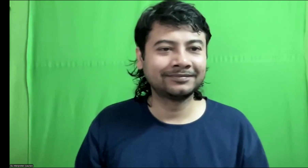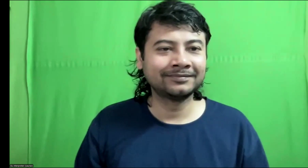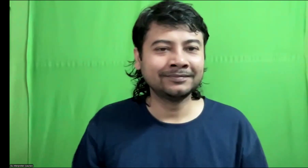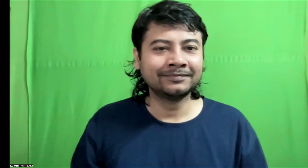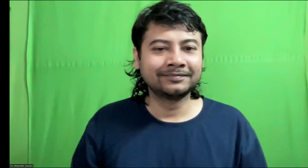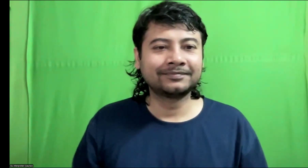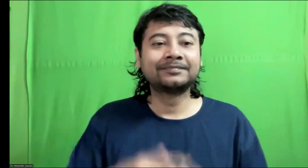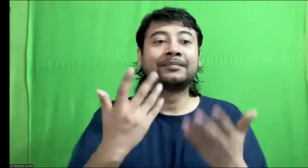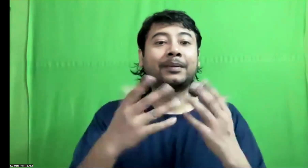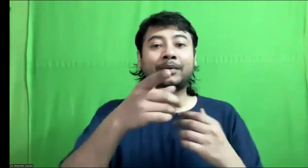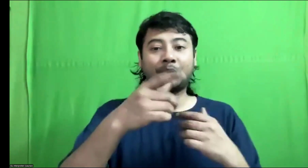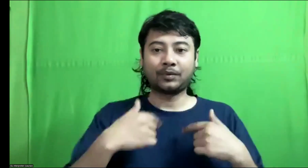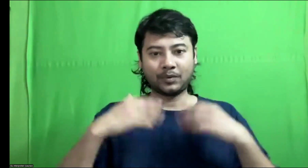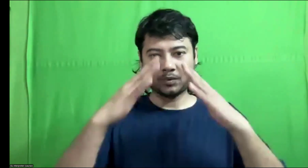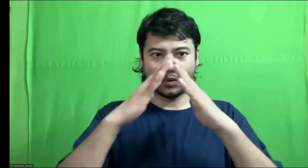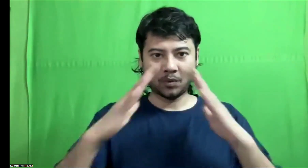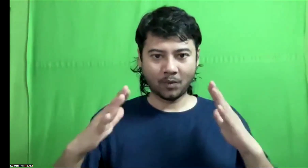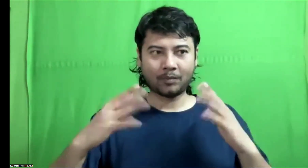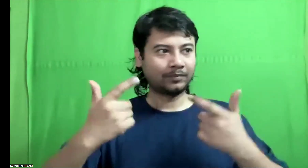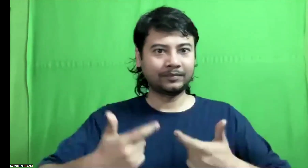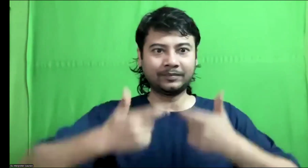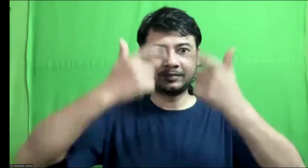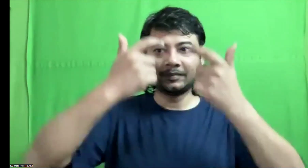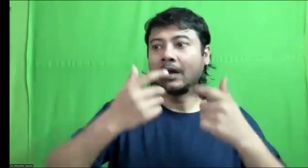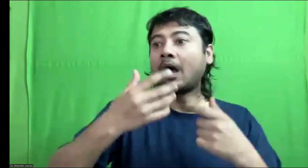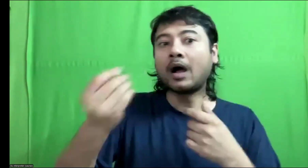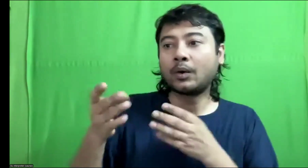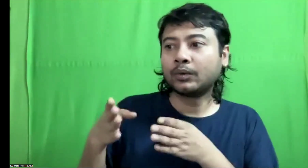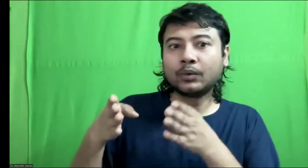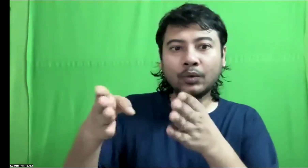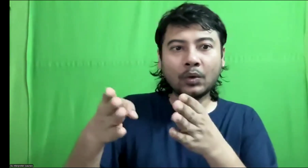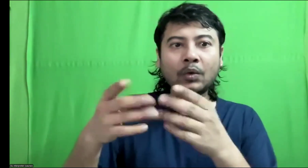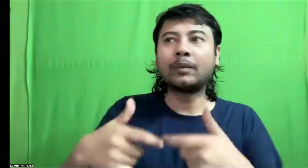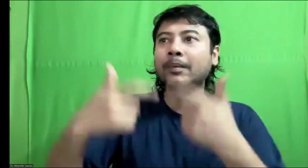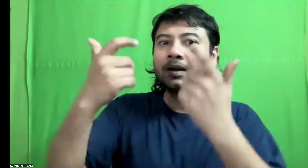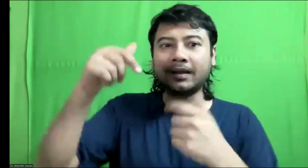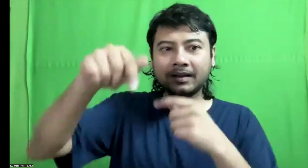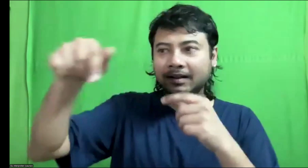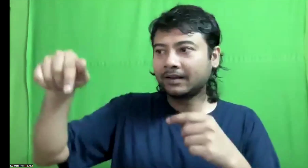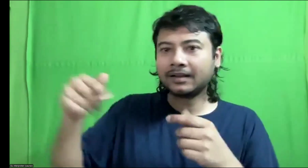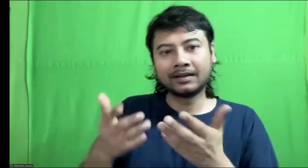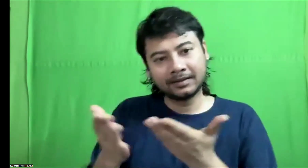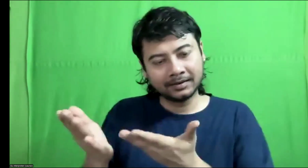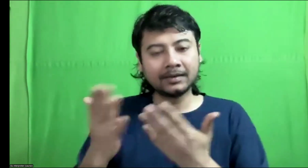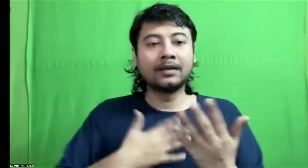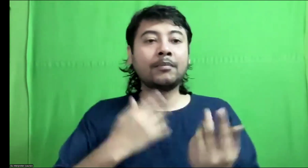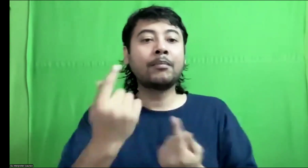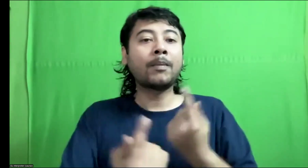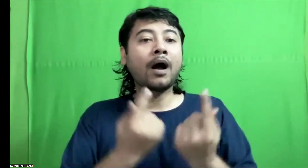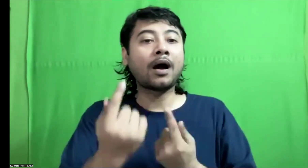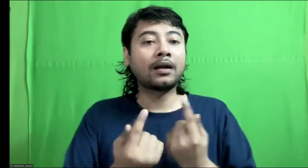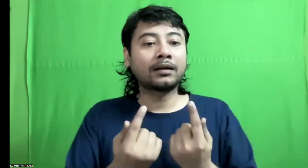outside your apartment, like, you know, anybody, you have good circle of friends, you can do that in a park. You can do it in a park.